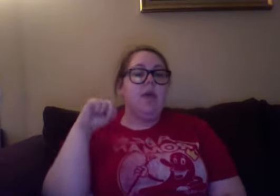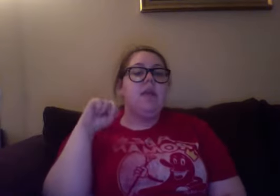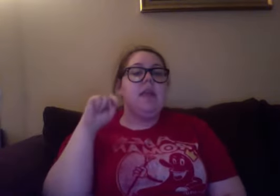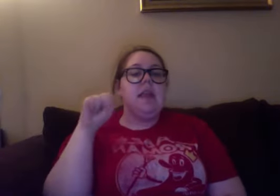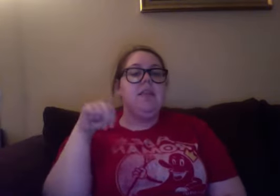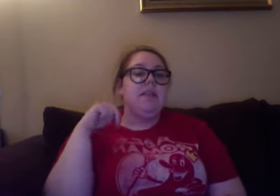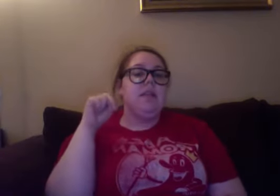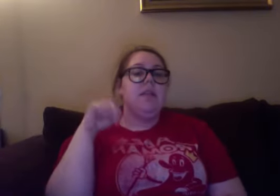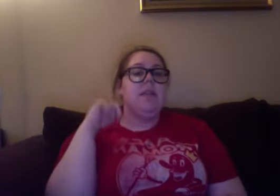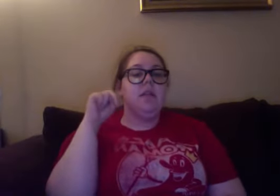niece,